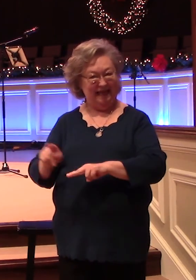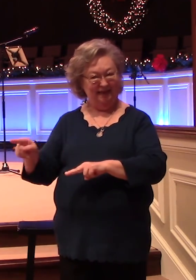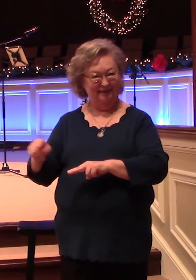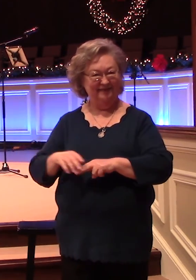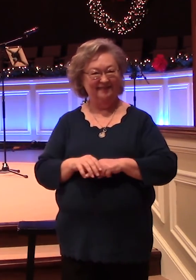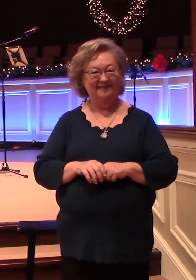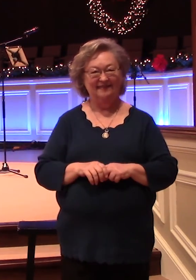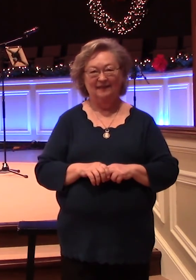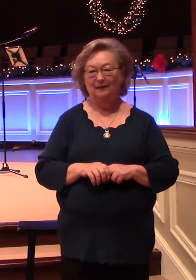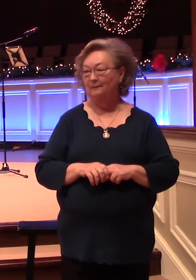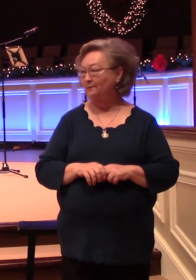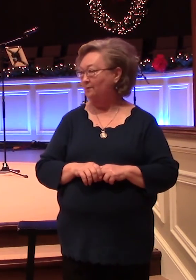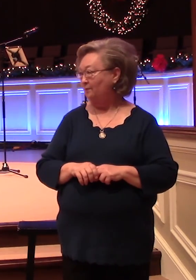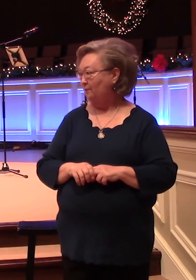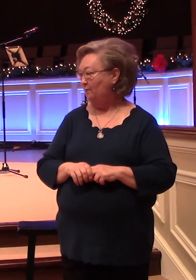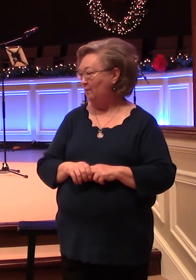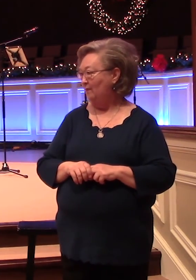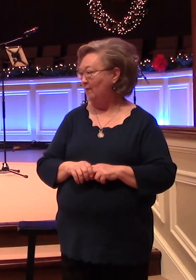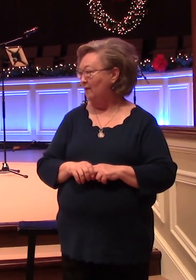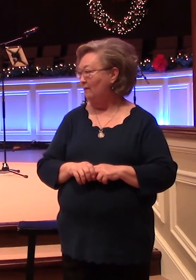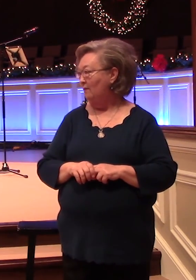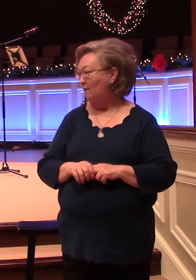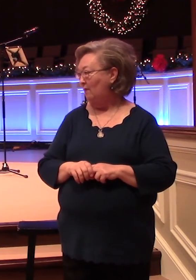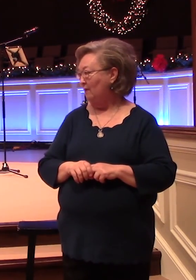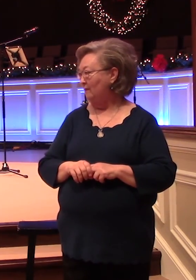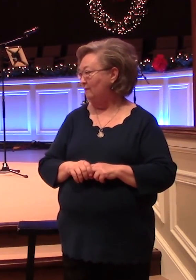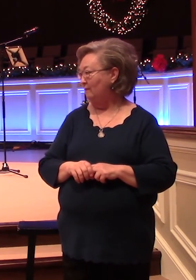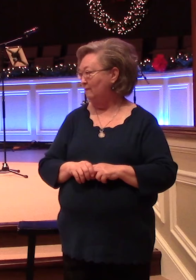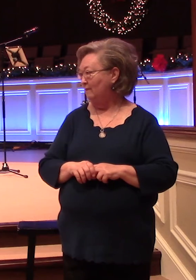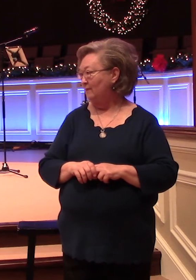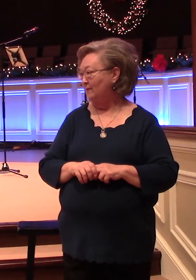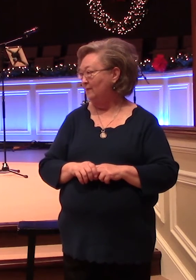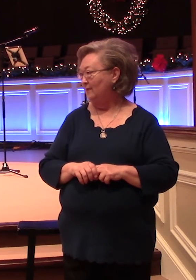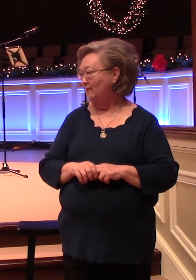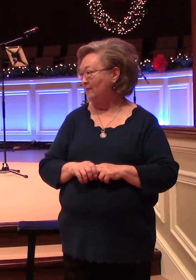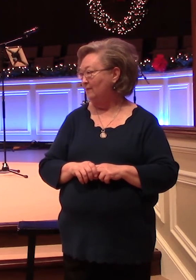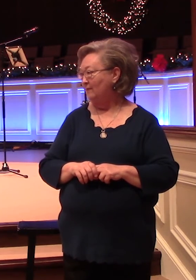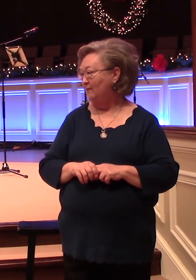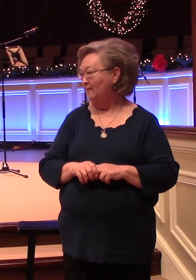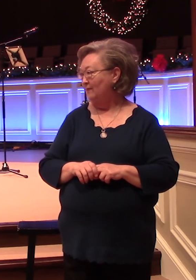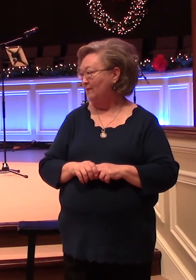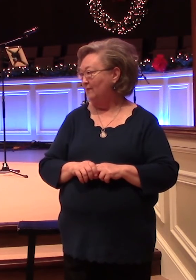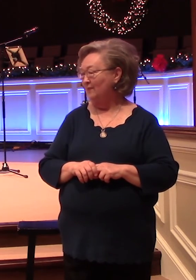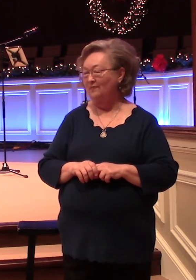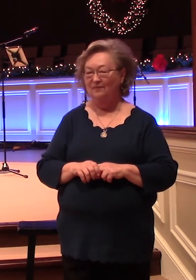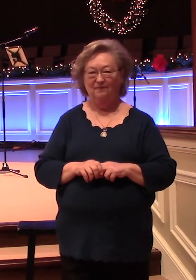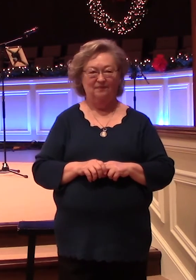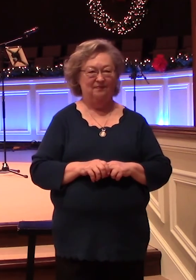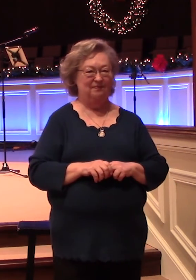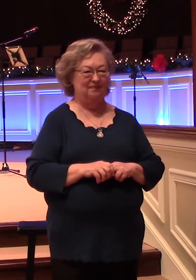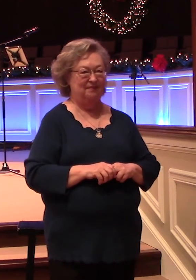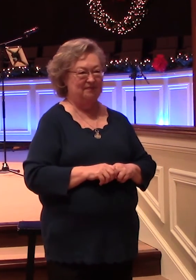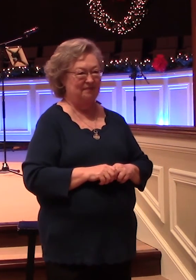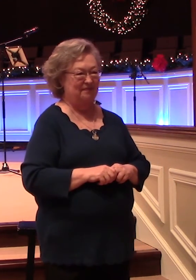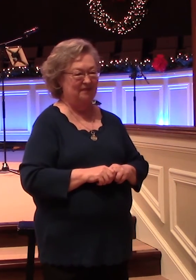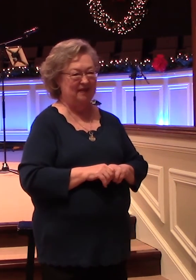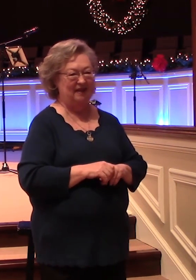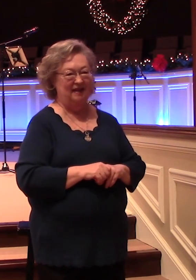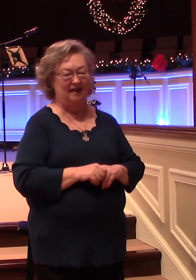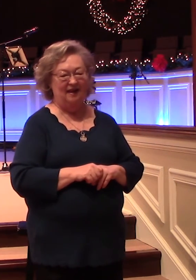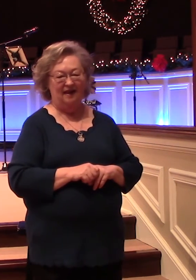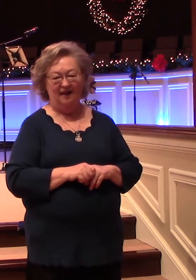You too, yes. Yeah, very good. You're just, Lexi's good at following orders that don't make any sense. So